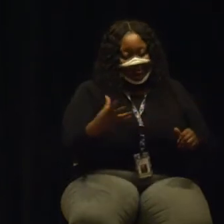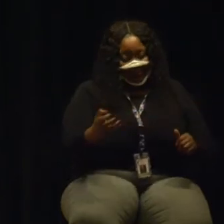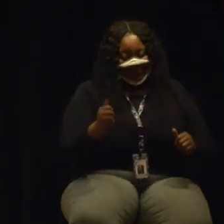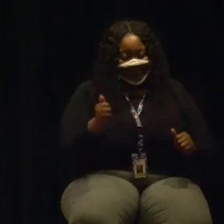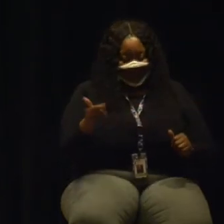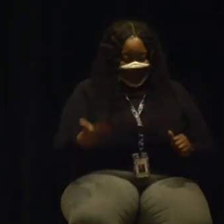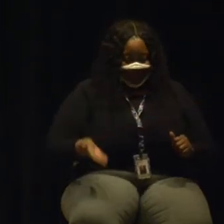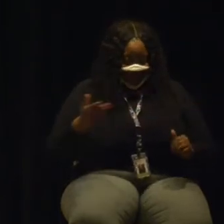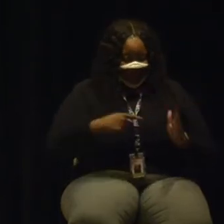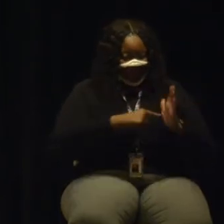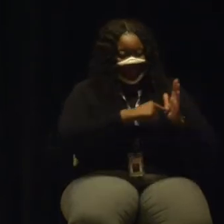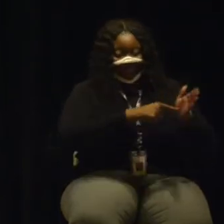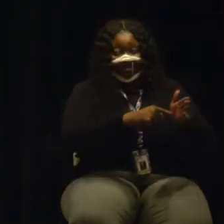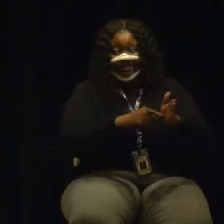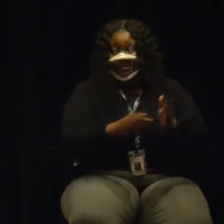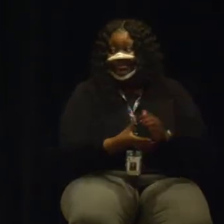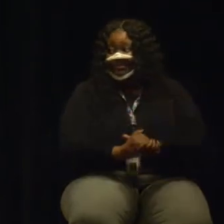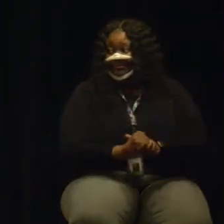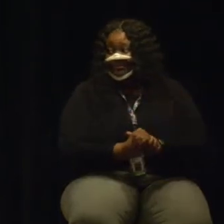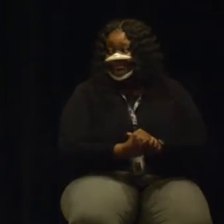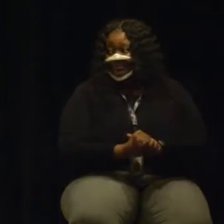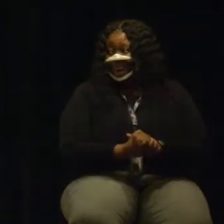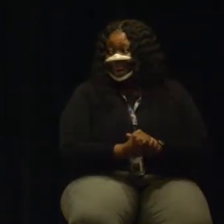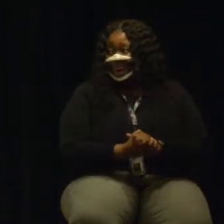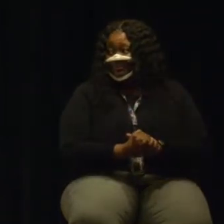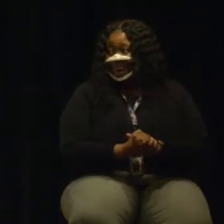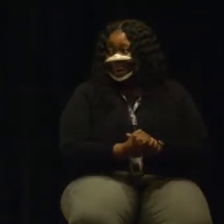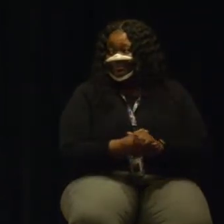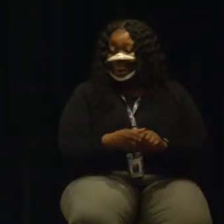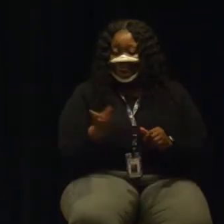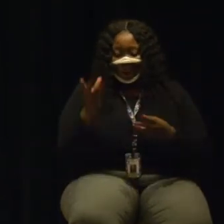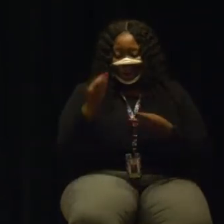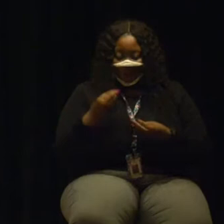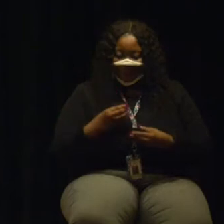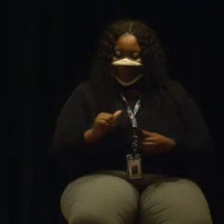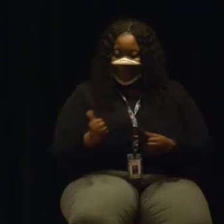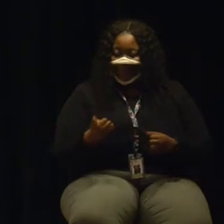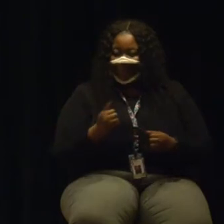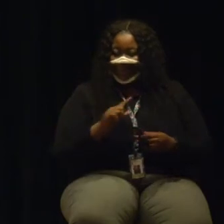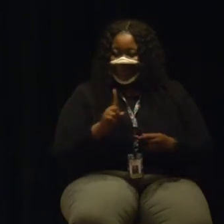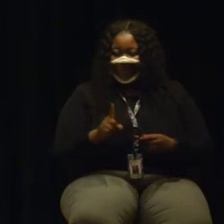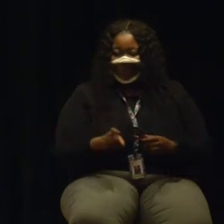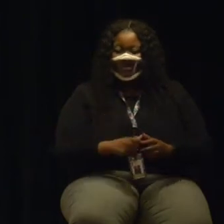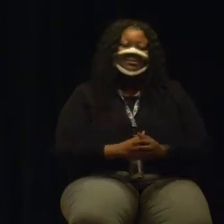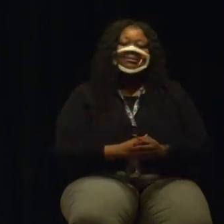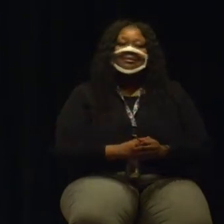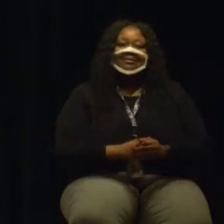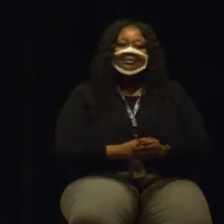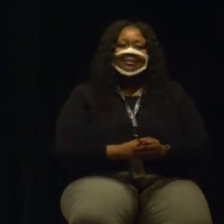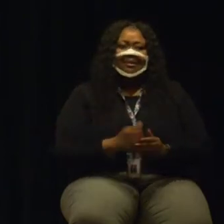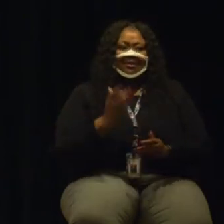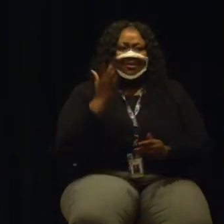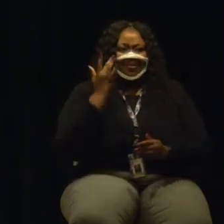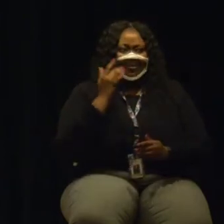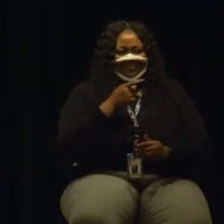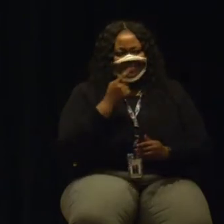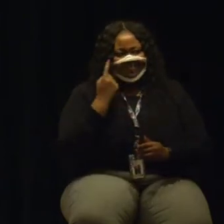hold up everything. Okay. So go ahead, I got you, say your last point. Like, last point. But why do you think, like, it's so